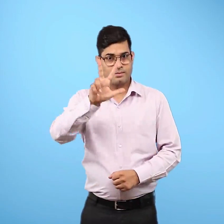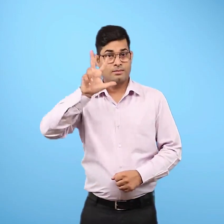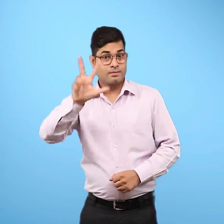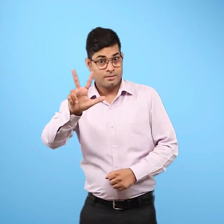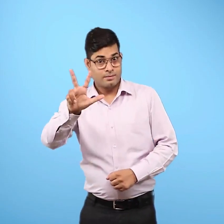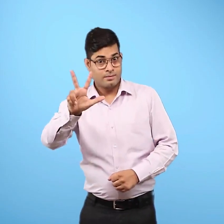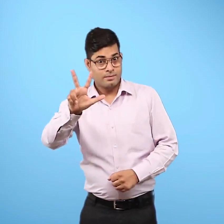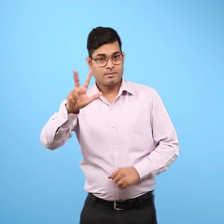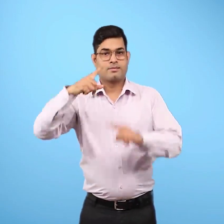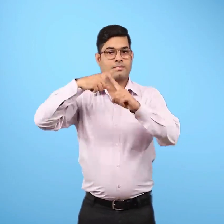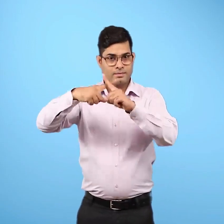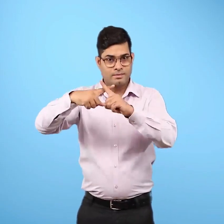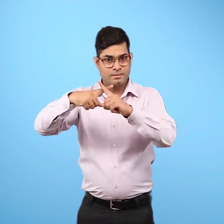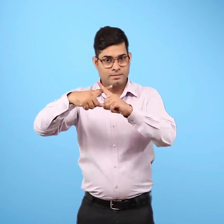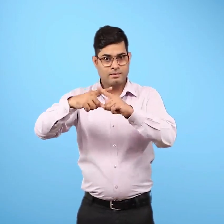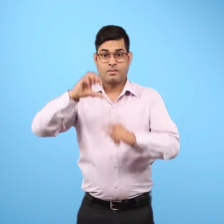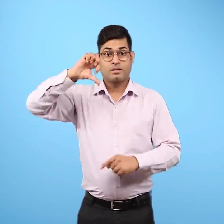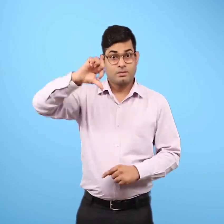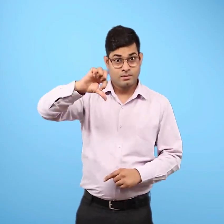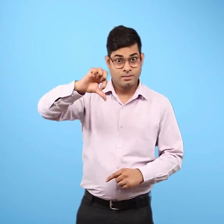188 multiplied by 91.